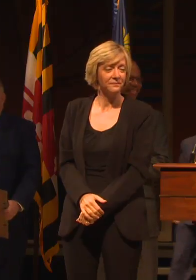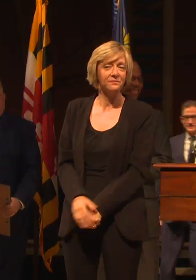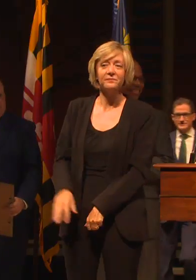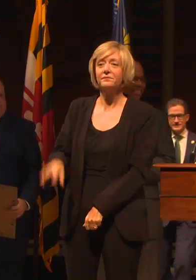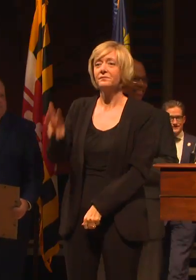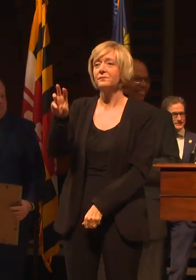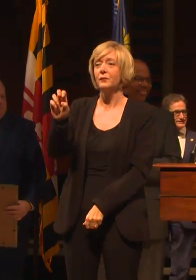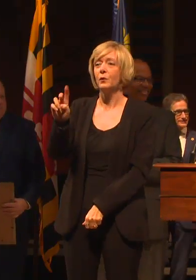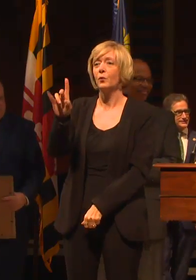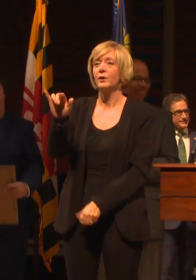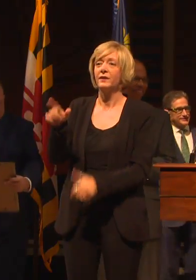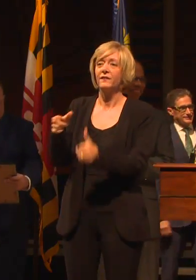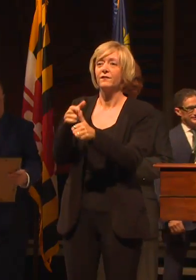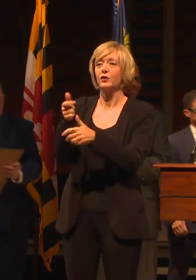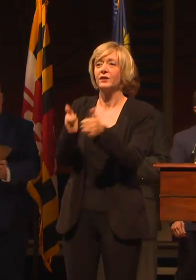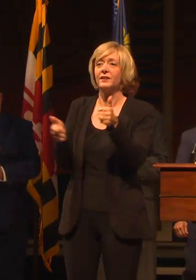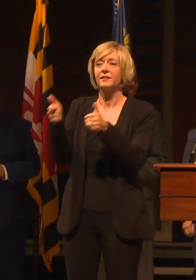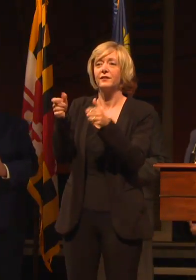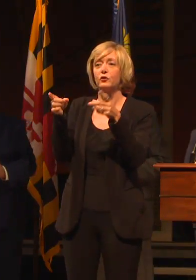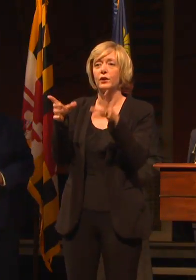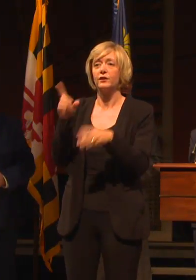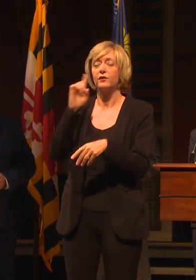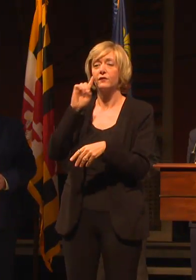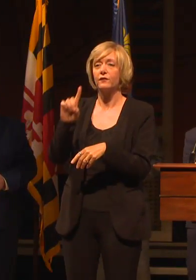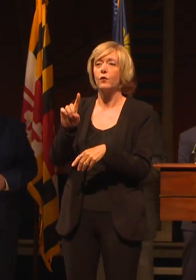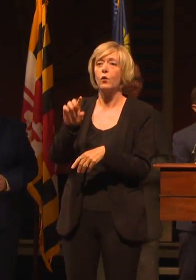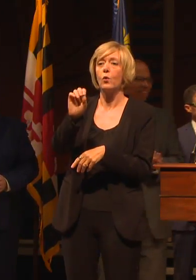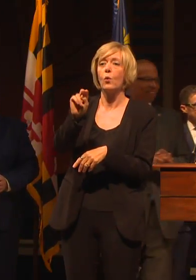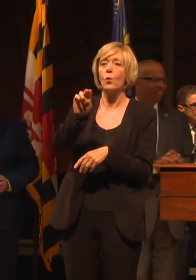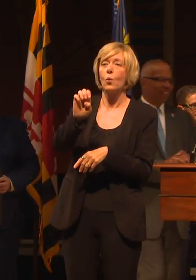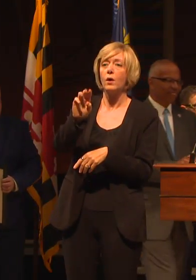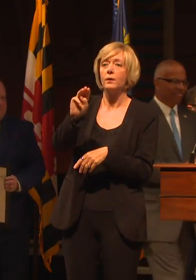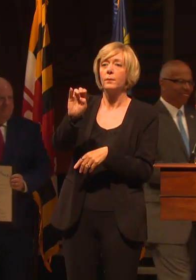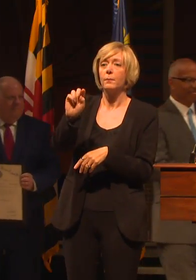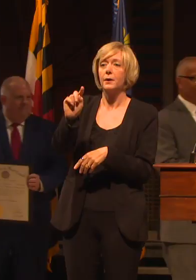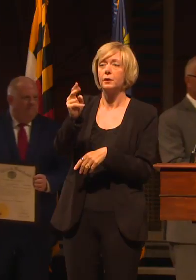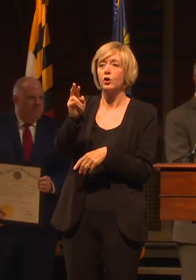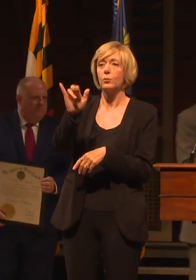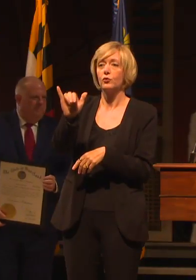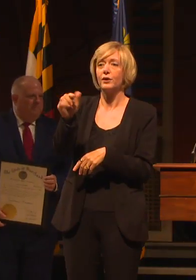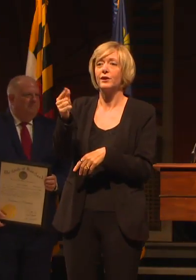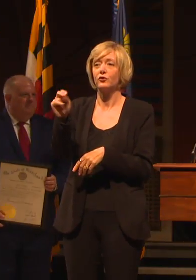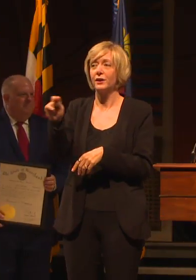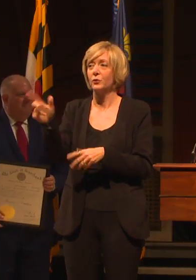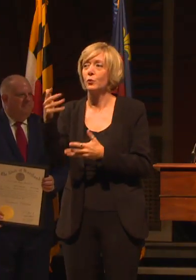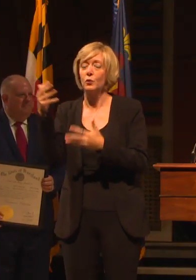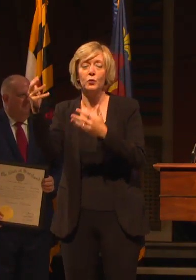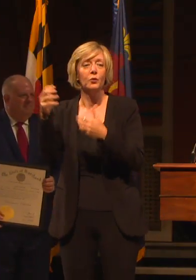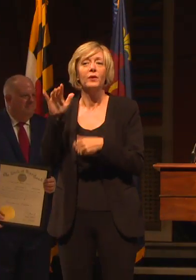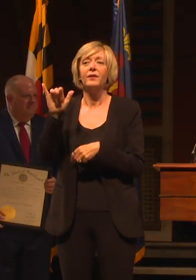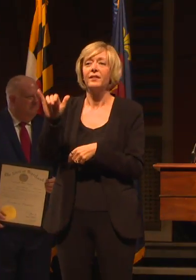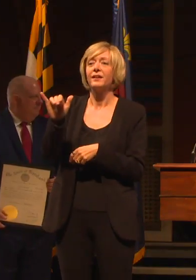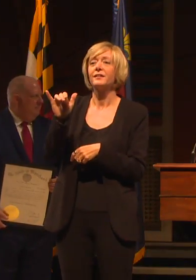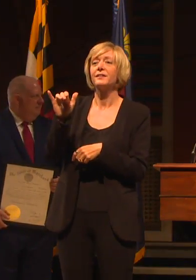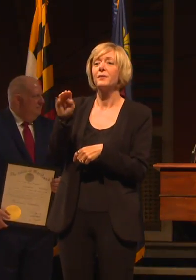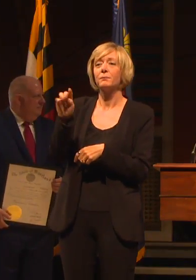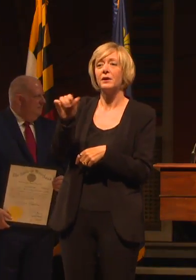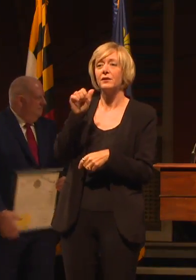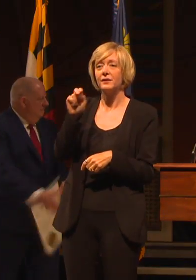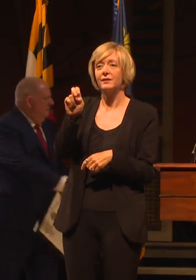Wendy Howard is the first executive director of One Montgomery Green, which is a thank you, which is a Maryland